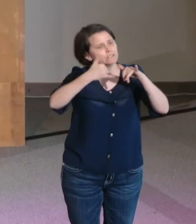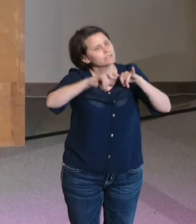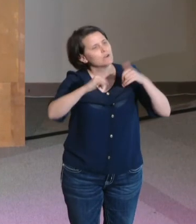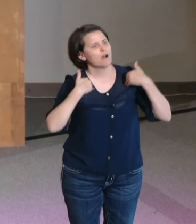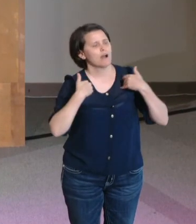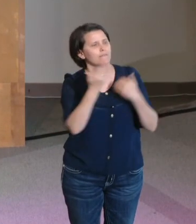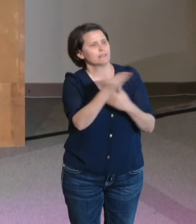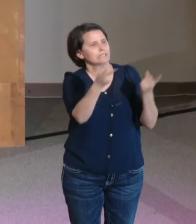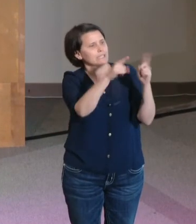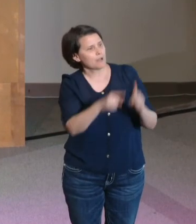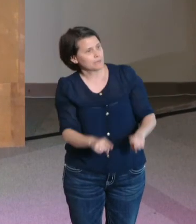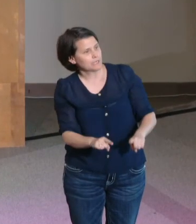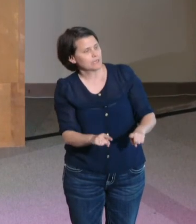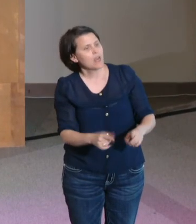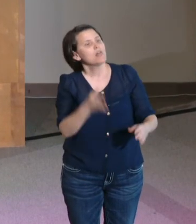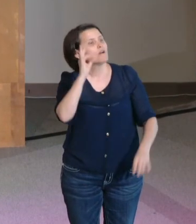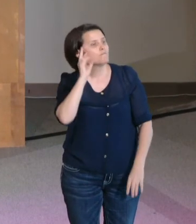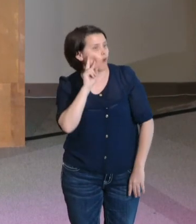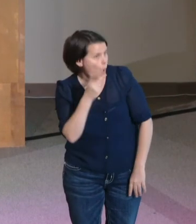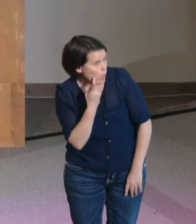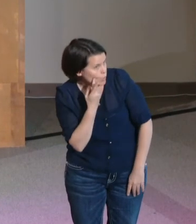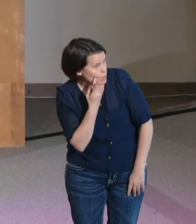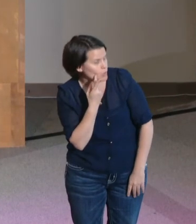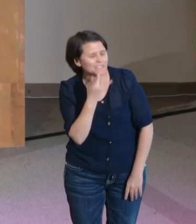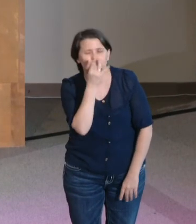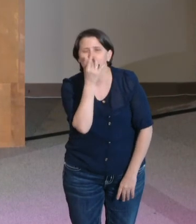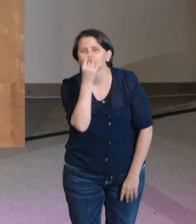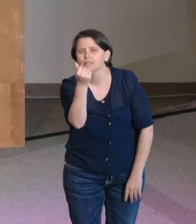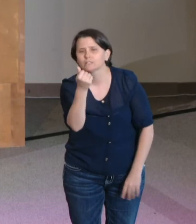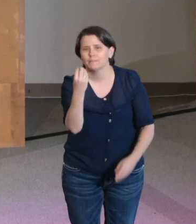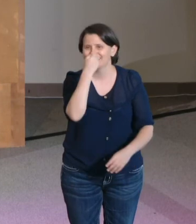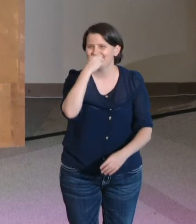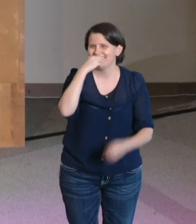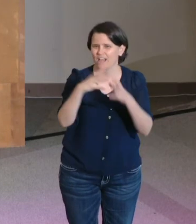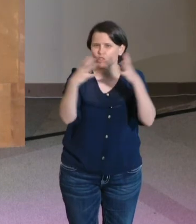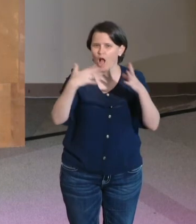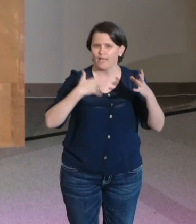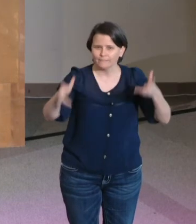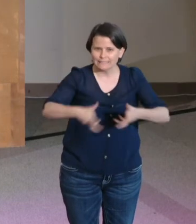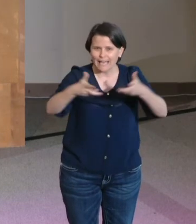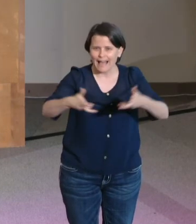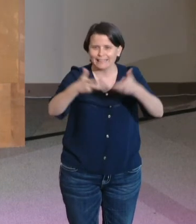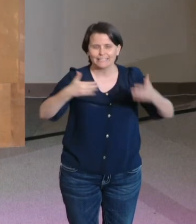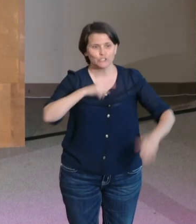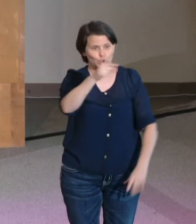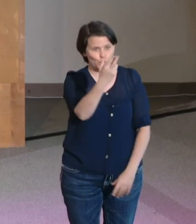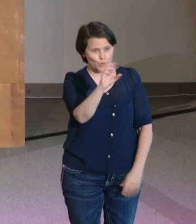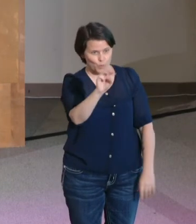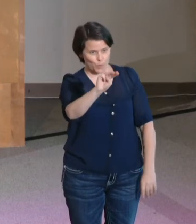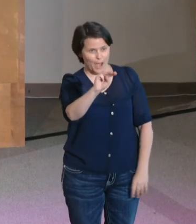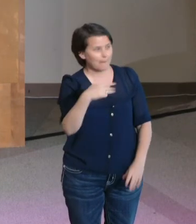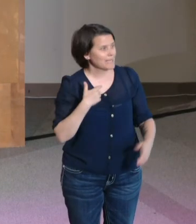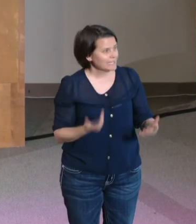on. Well, you know, the produce is out there, which is absolutely delicious. I've been eating lots of salads, and Graham's getting really creative with these